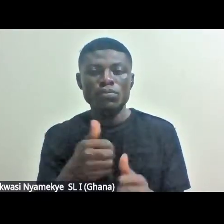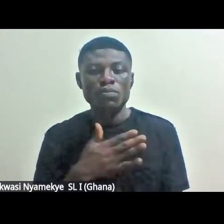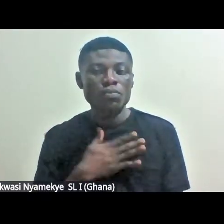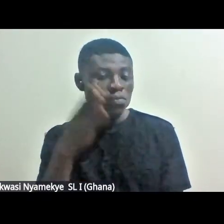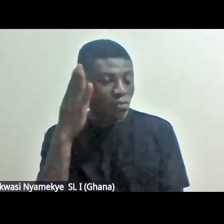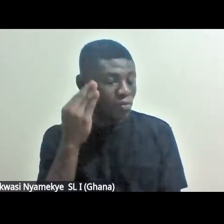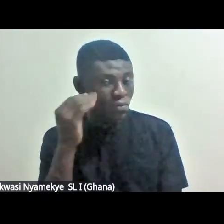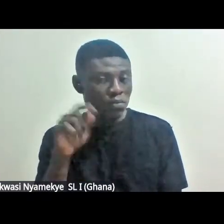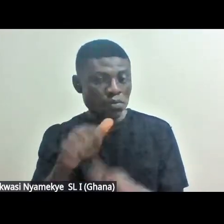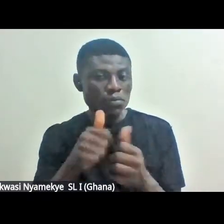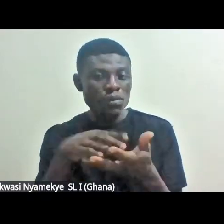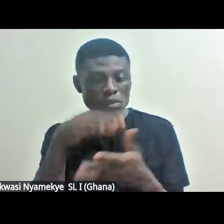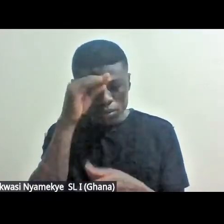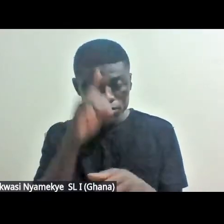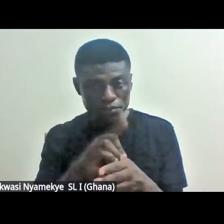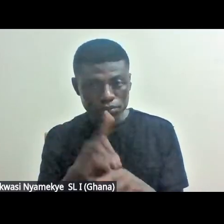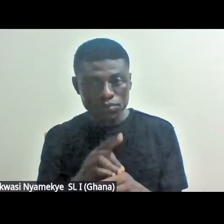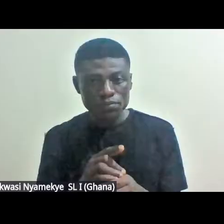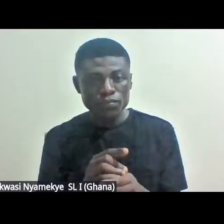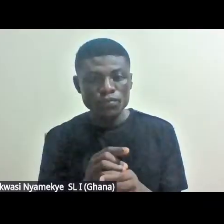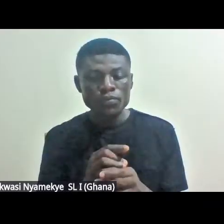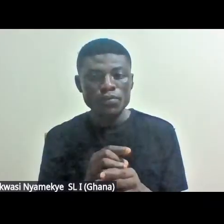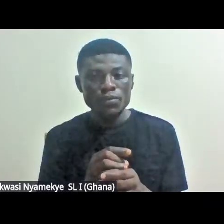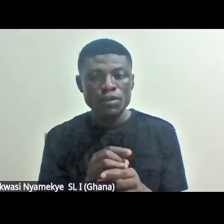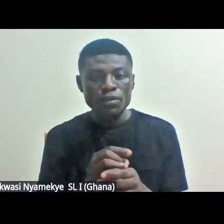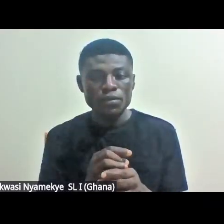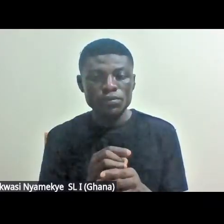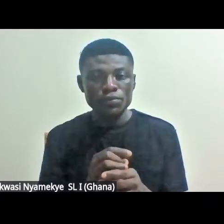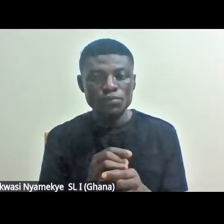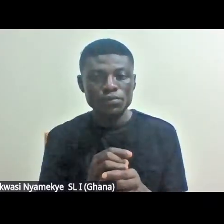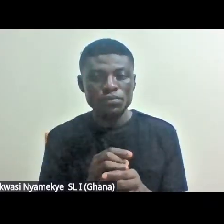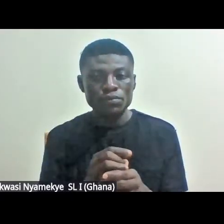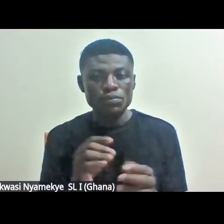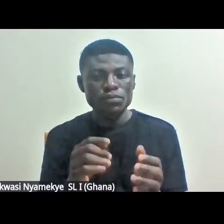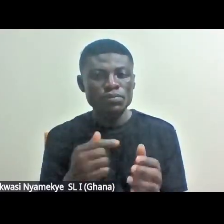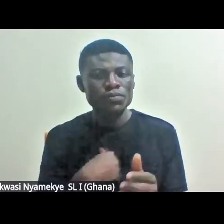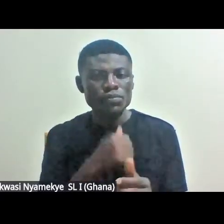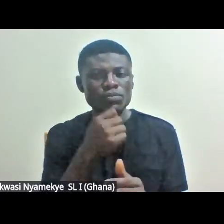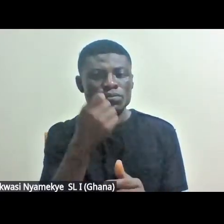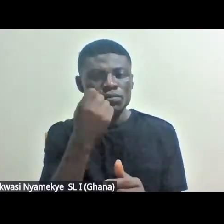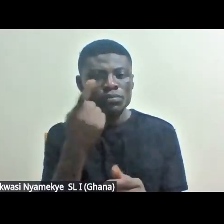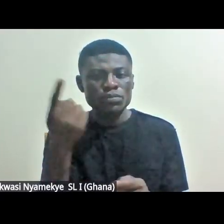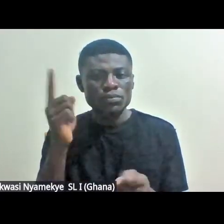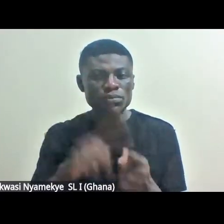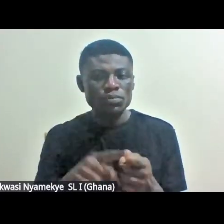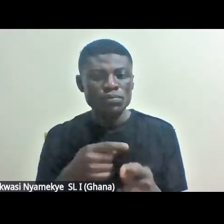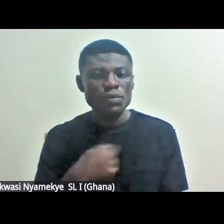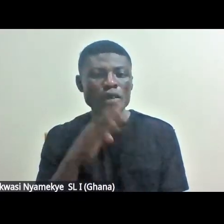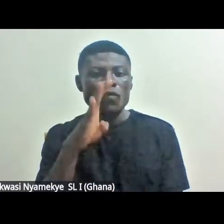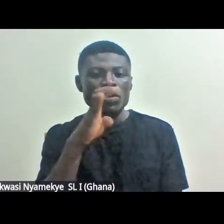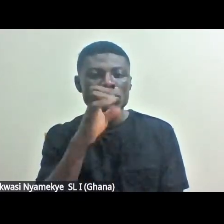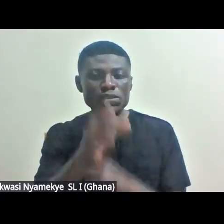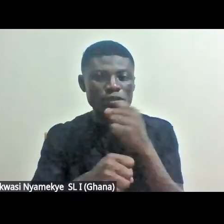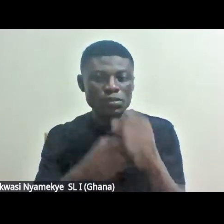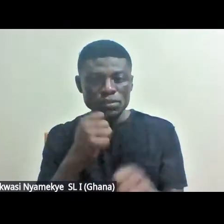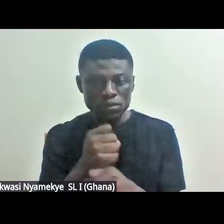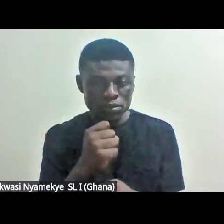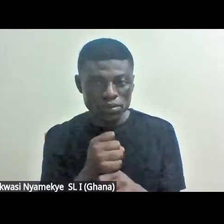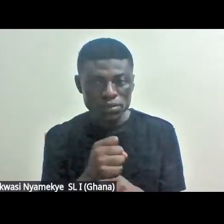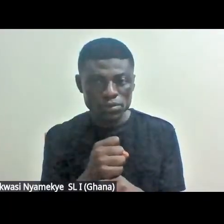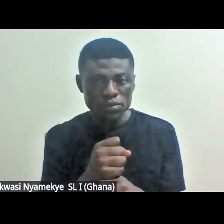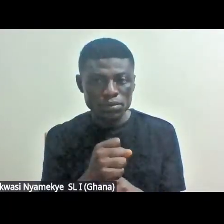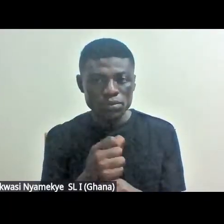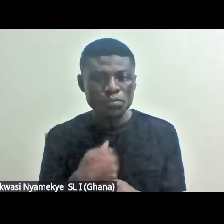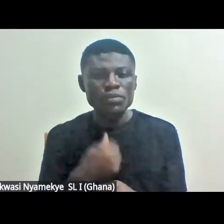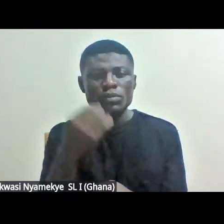dyslexic. So I didn't realize I was dyslexic until my 40s. I just knew I wasn't good at